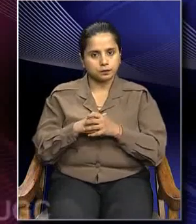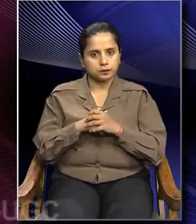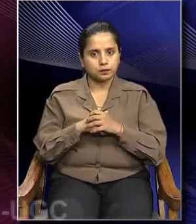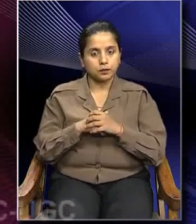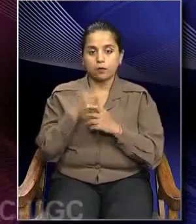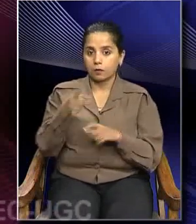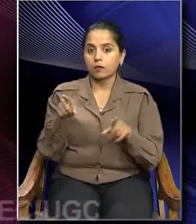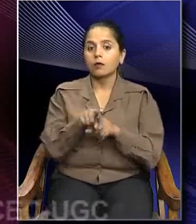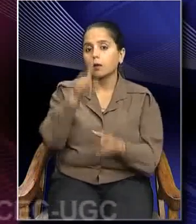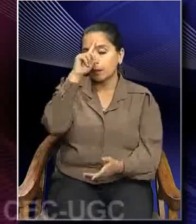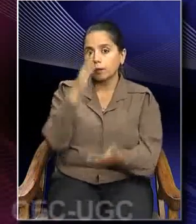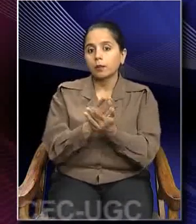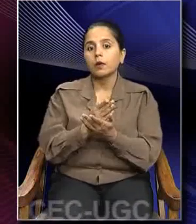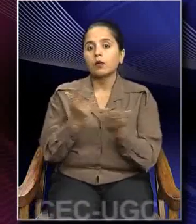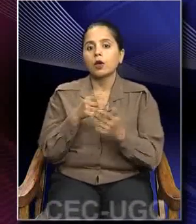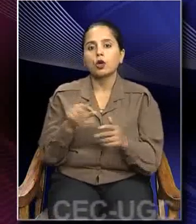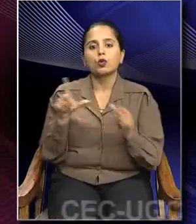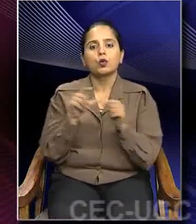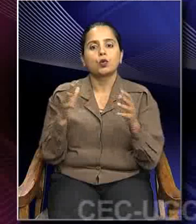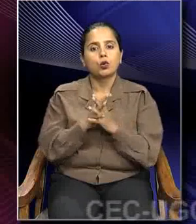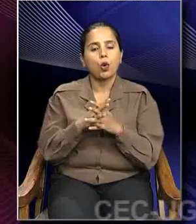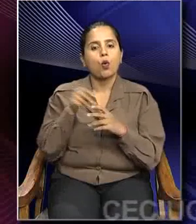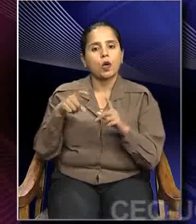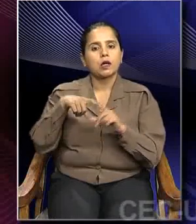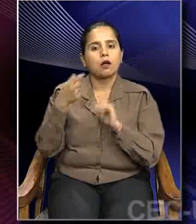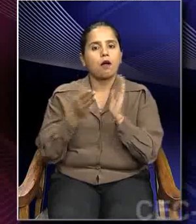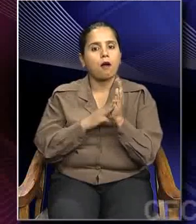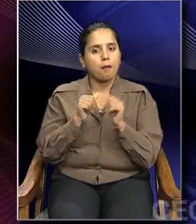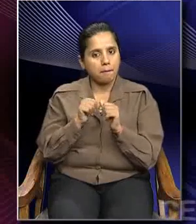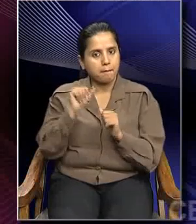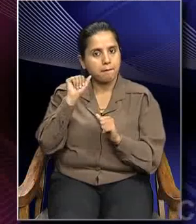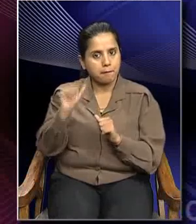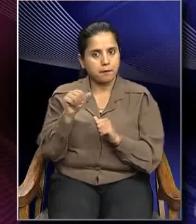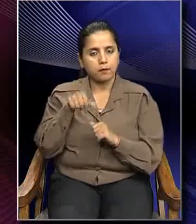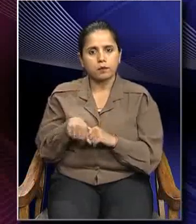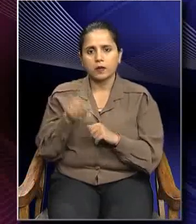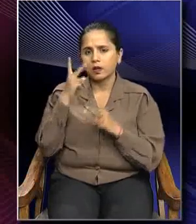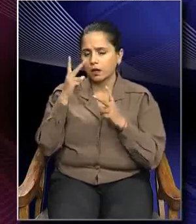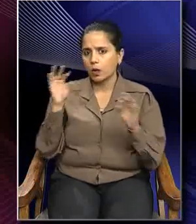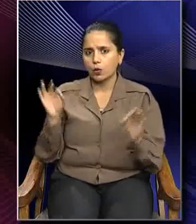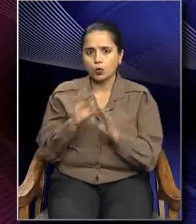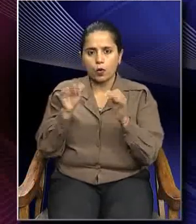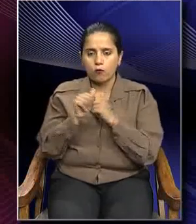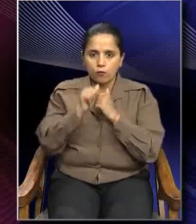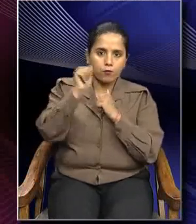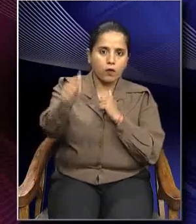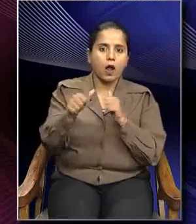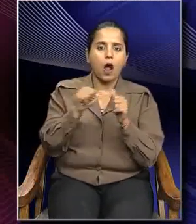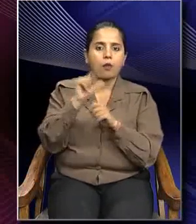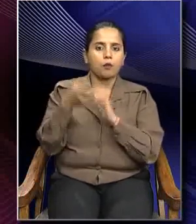They also believe in the law of karma, in unseen power, which is known as